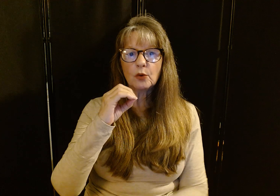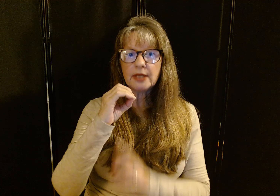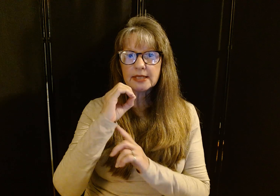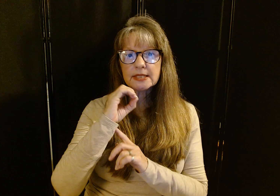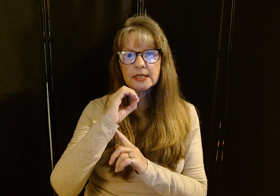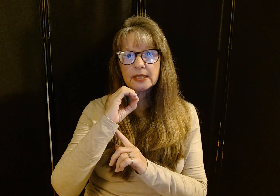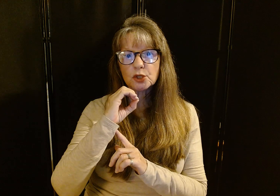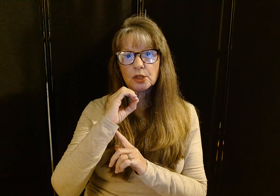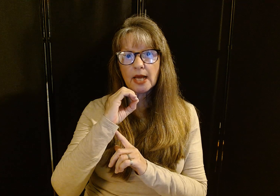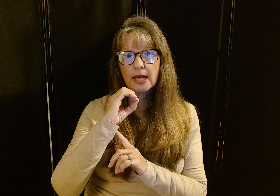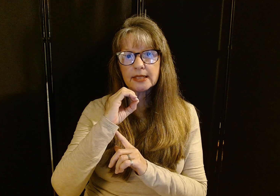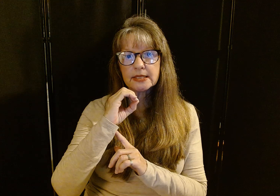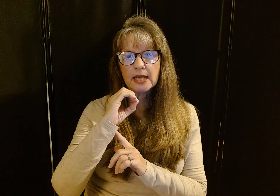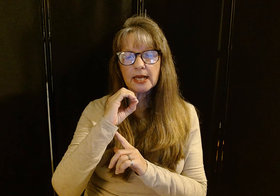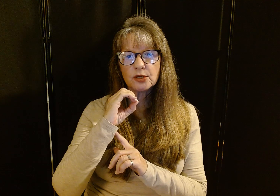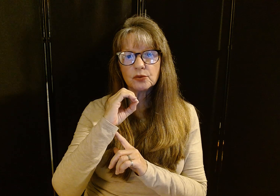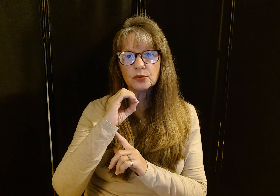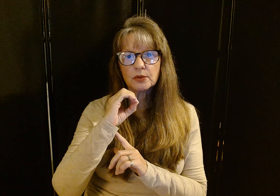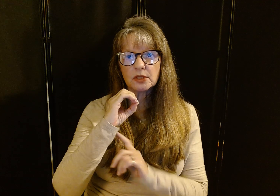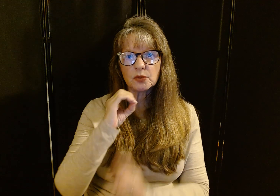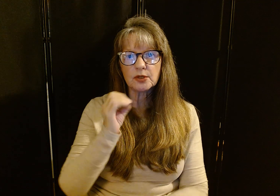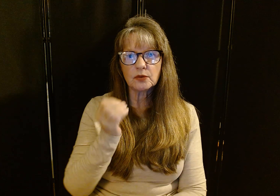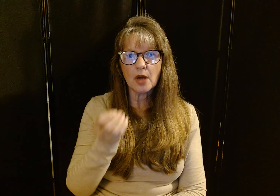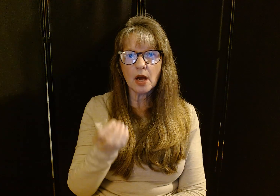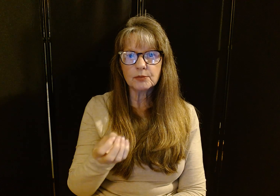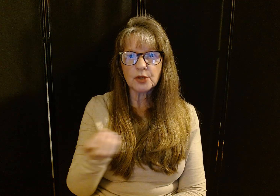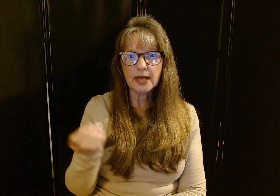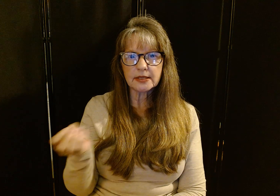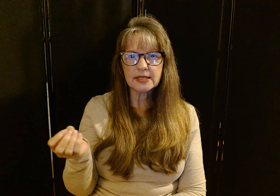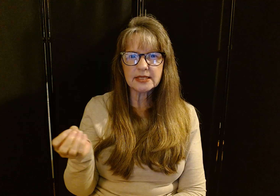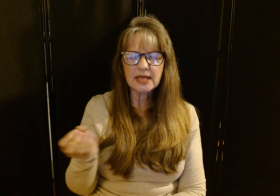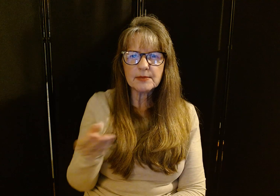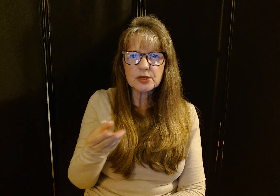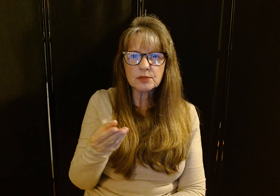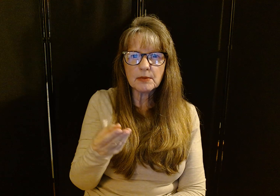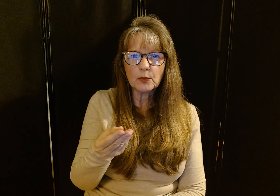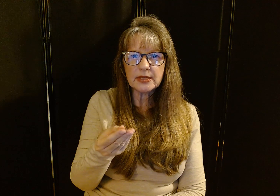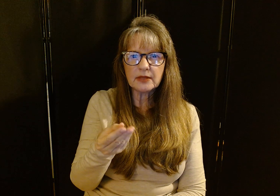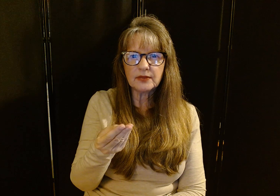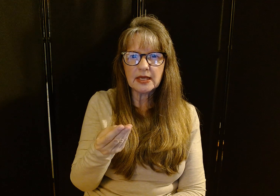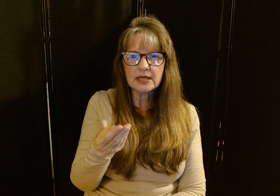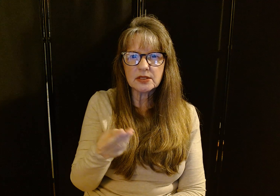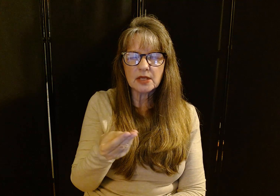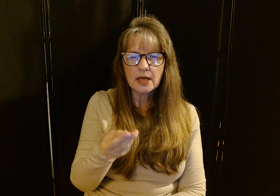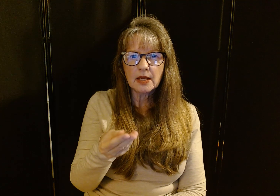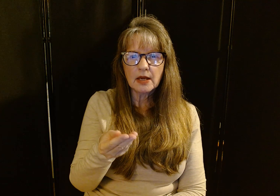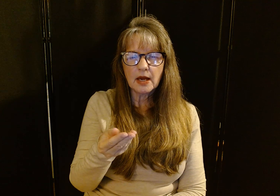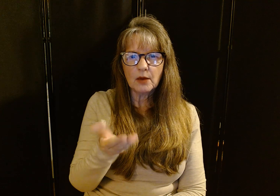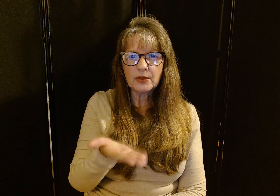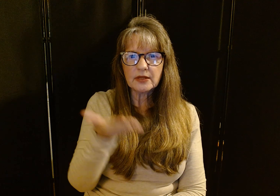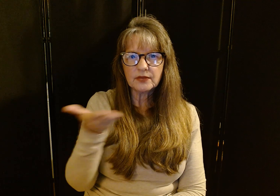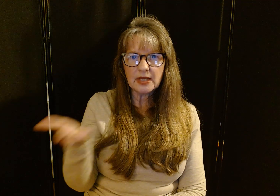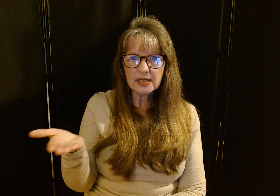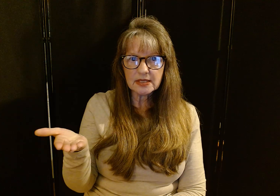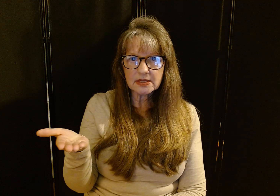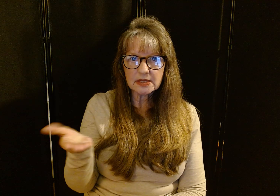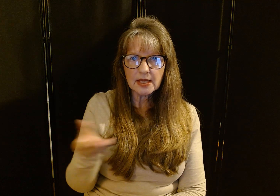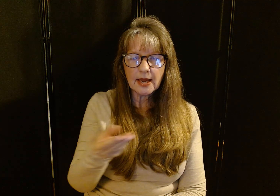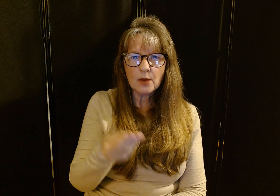yes, it's initialized, and I do it this way. So the object, it's the same as, remember we did things, and we did